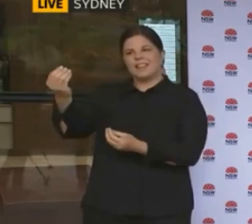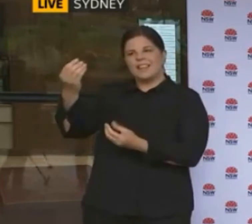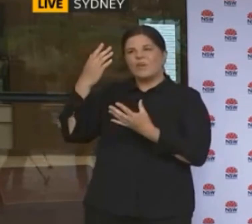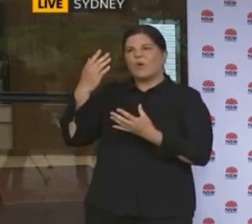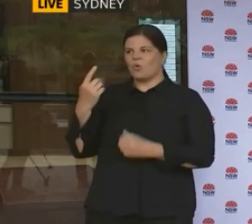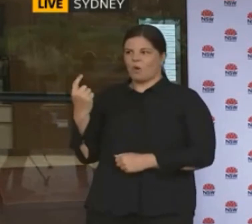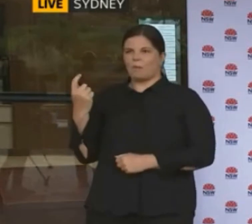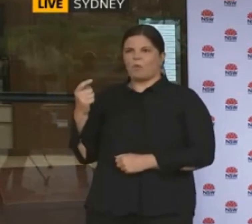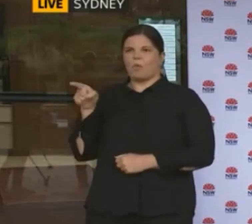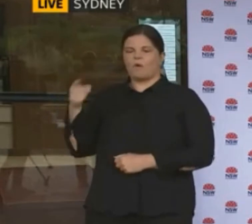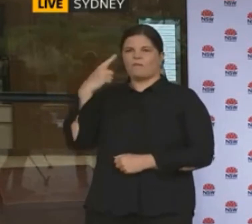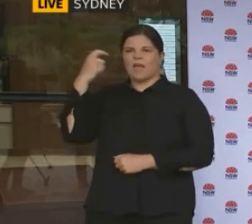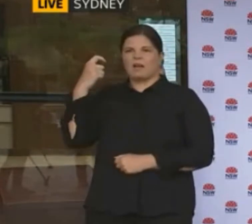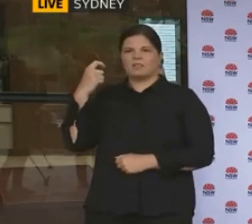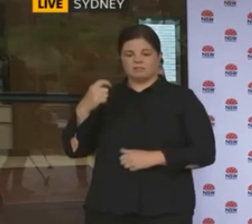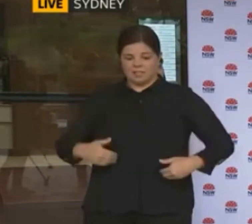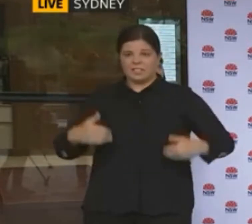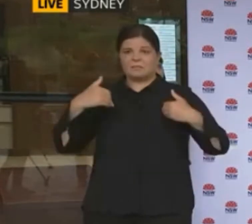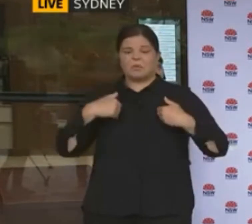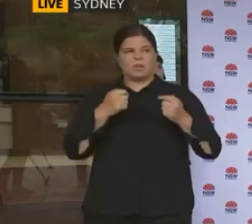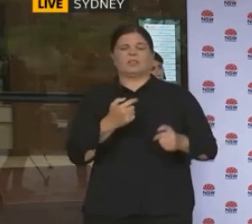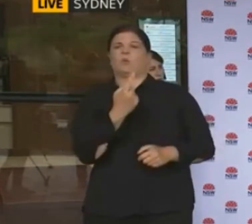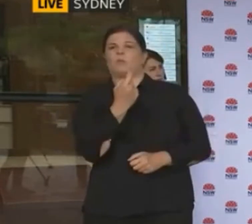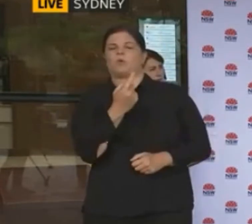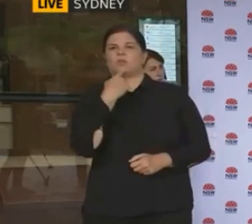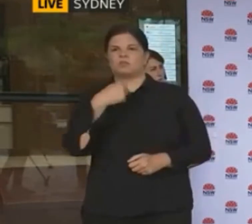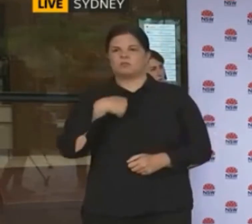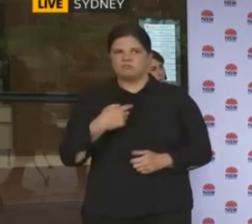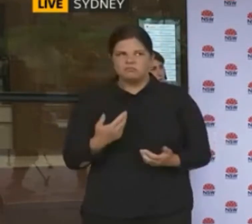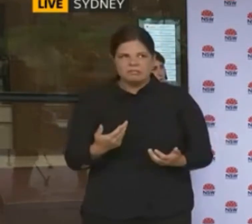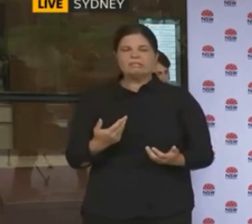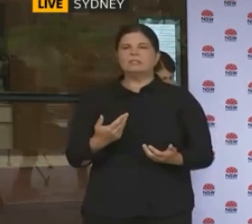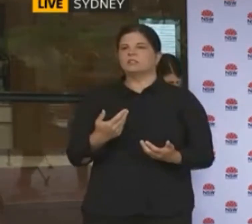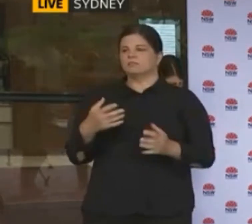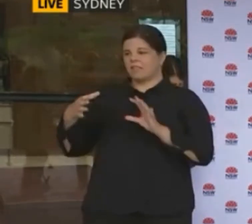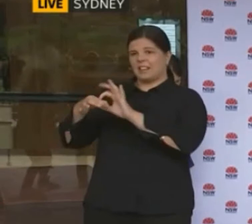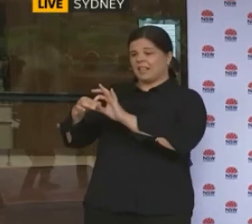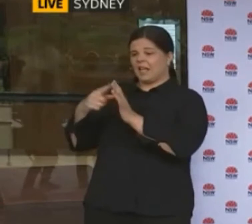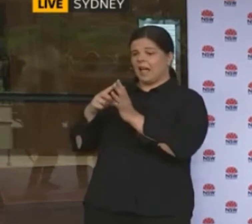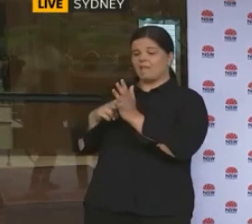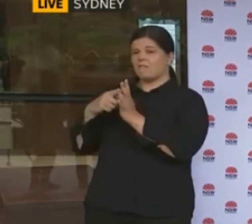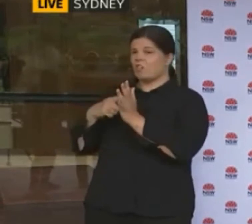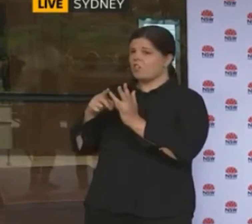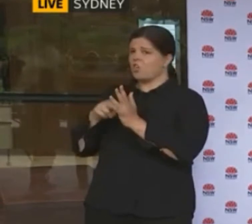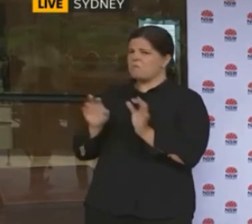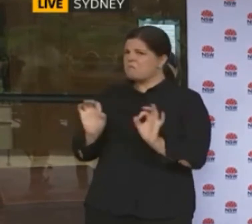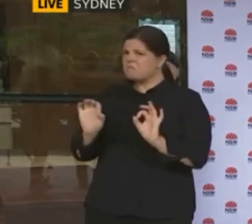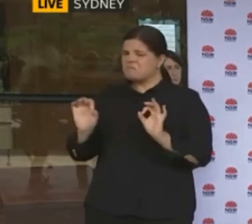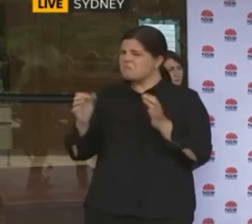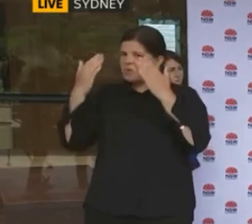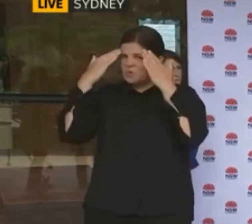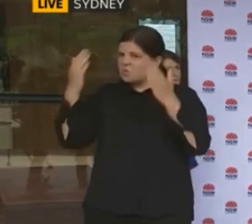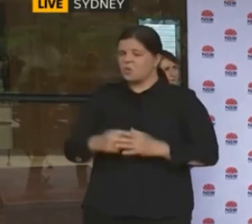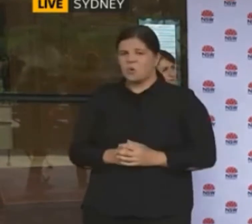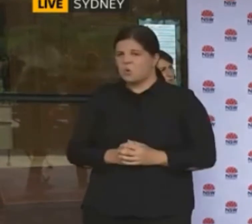morning of cases that have presented for testing that are not immediately linked to the cluster. Our